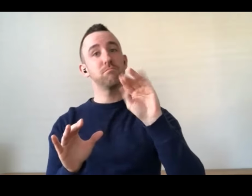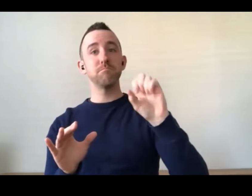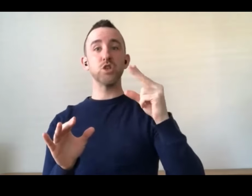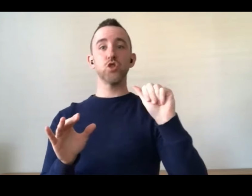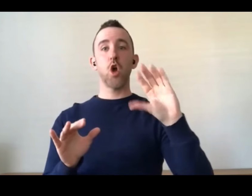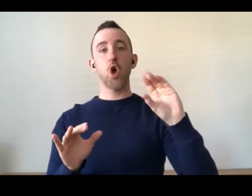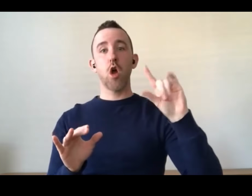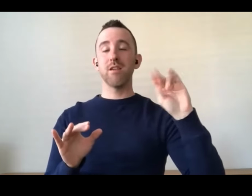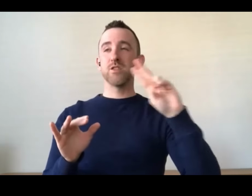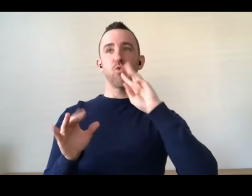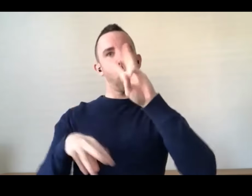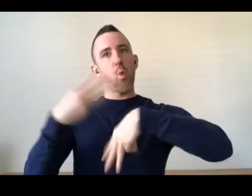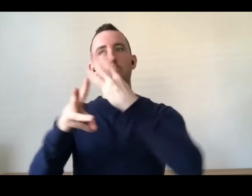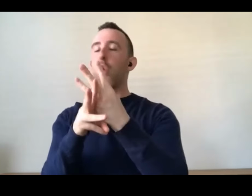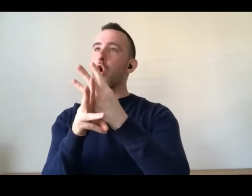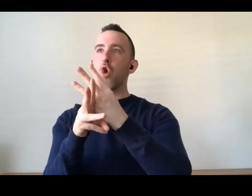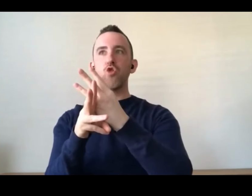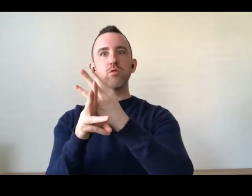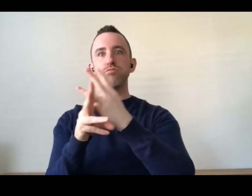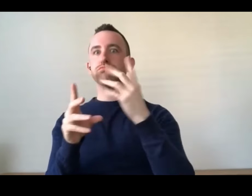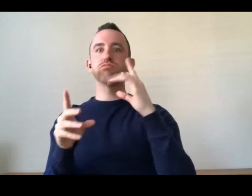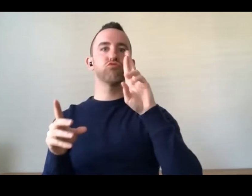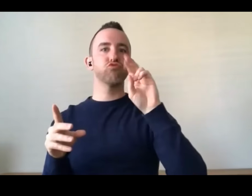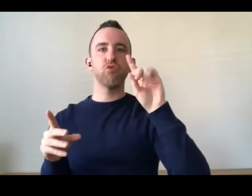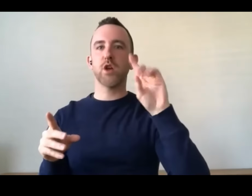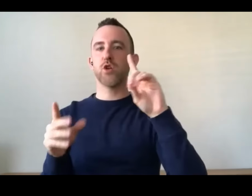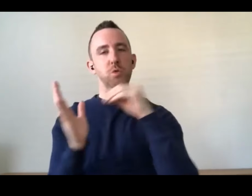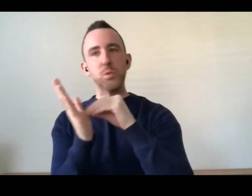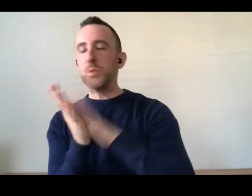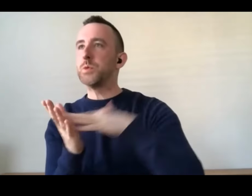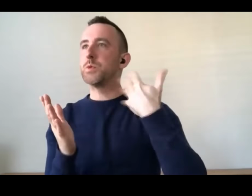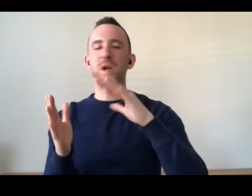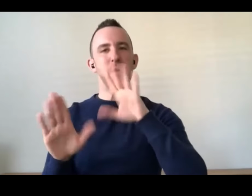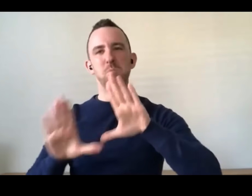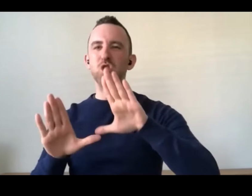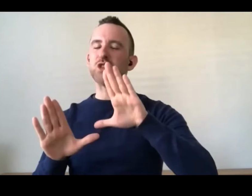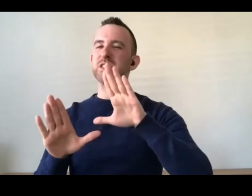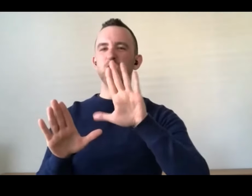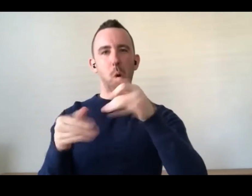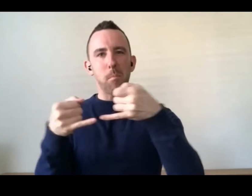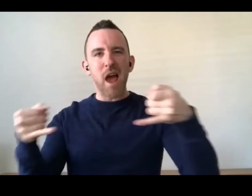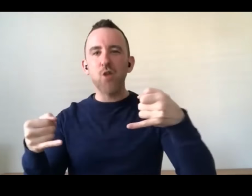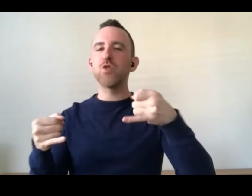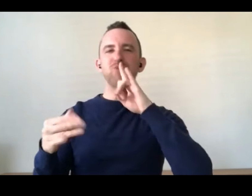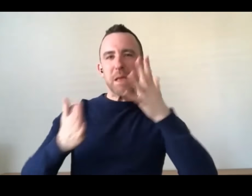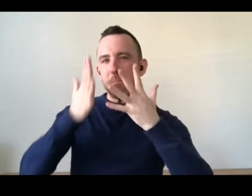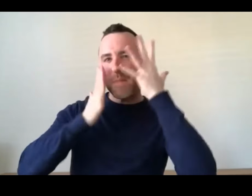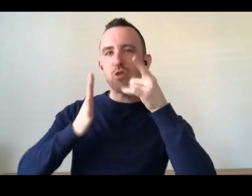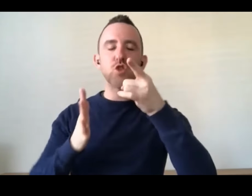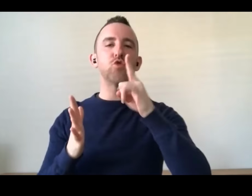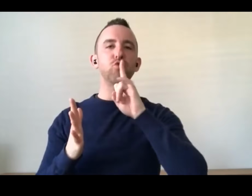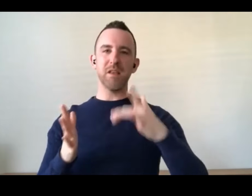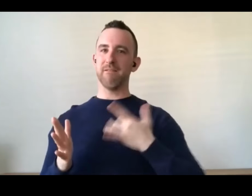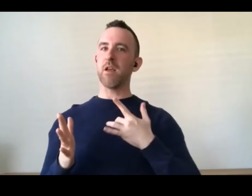World Record setting game that gamifies doing good and pushes your boundaries and embarrasses you and gets you creative, and it's a lot of